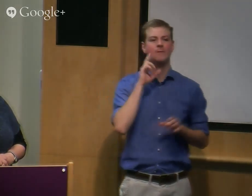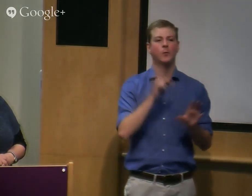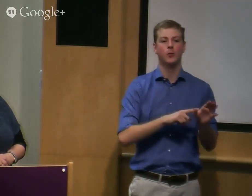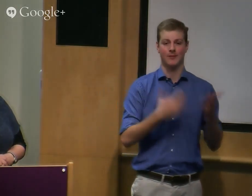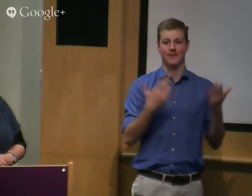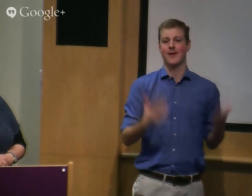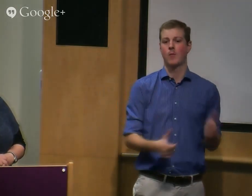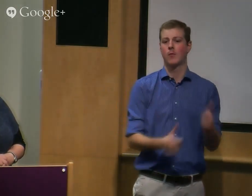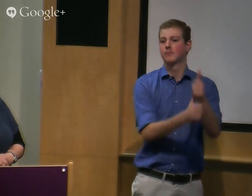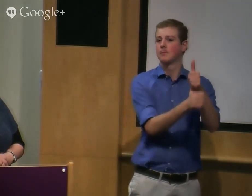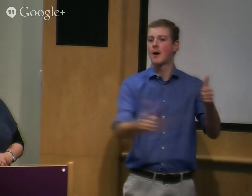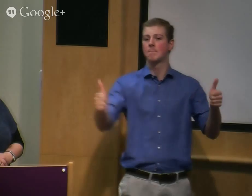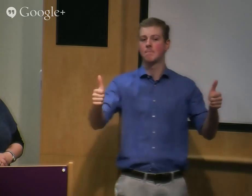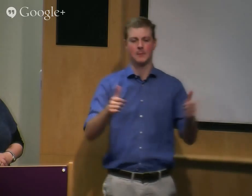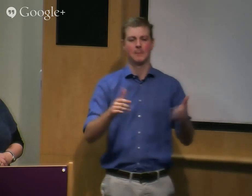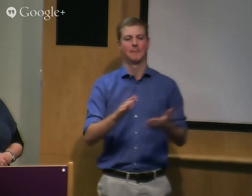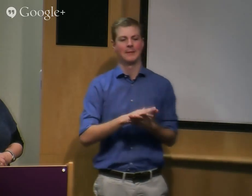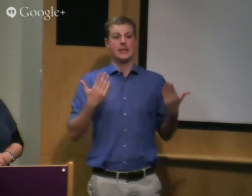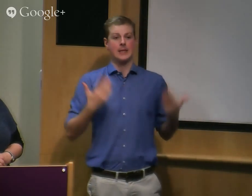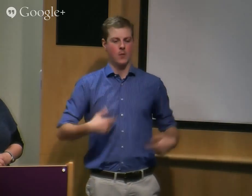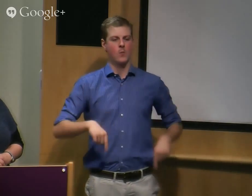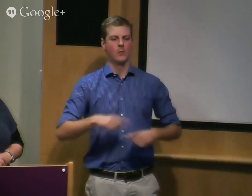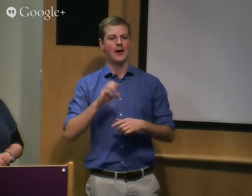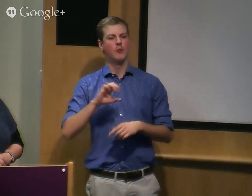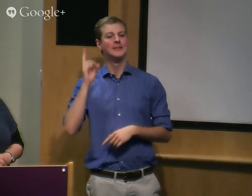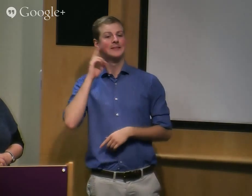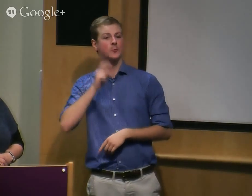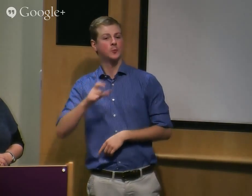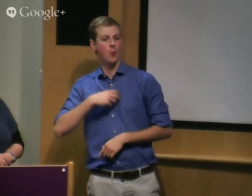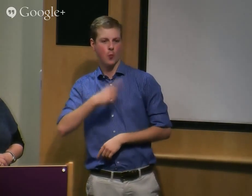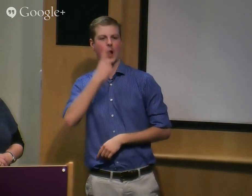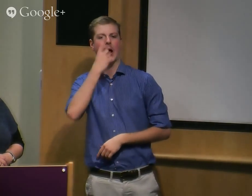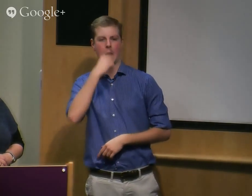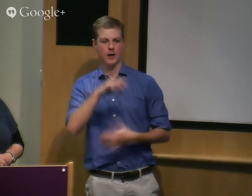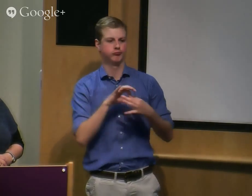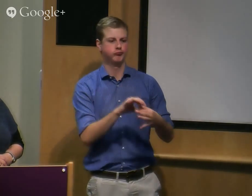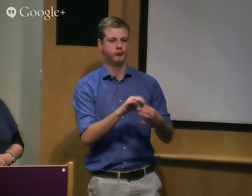independent organisation that is separate from it. So now we have the European Deaf